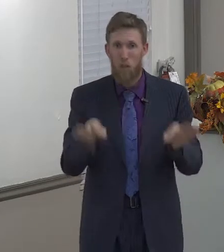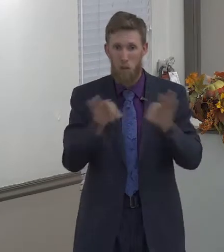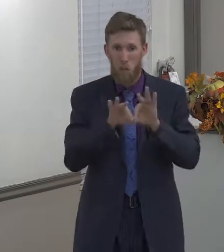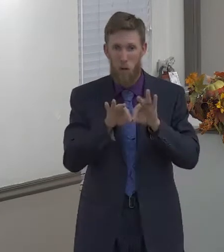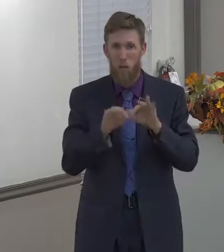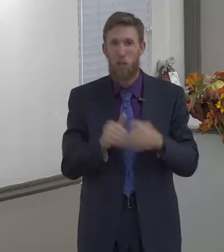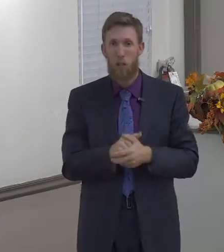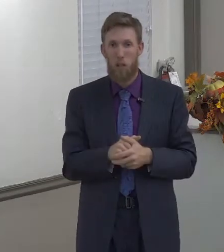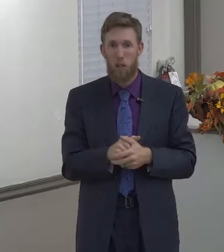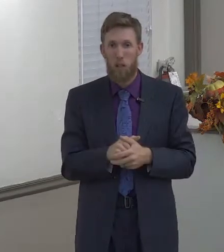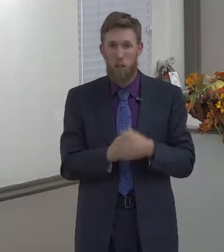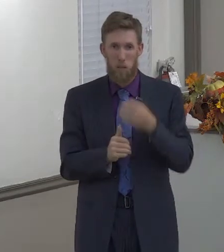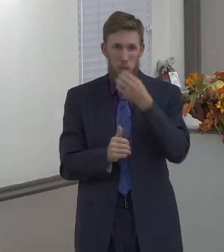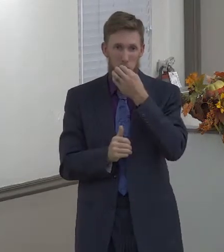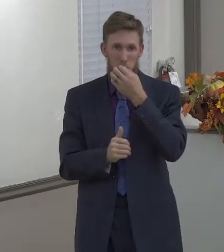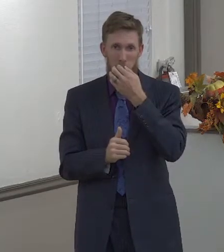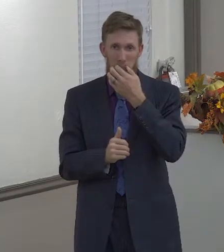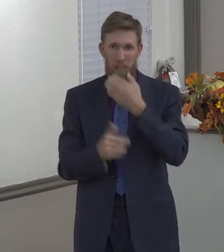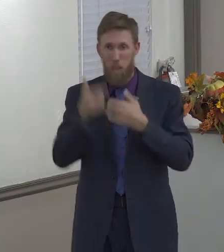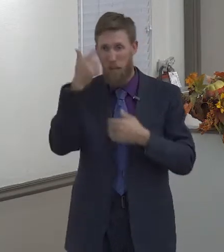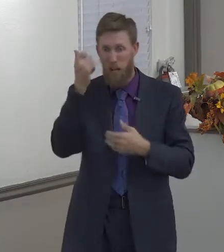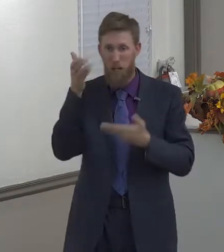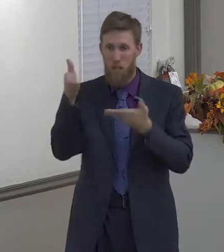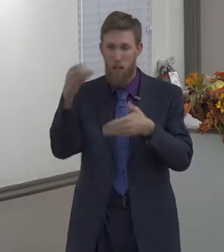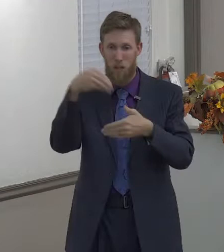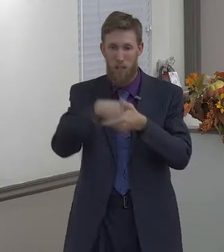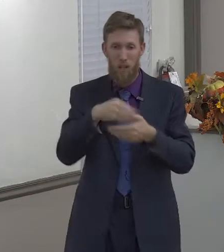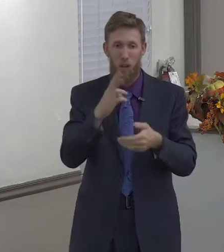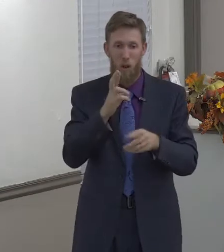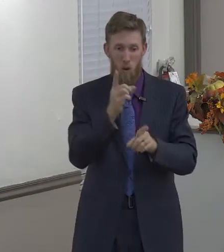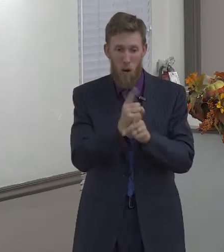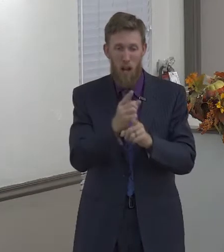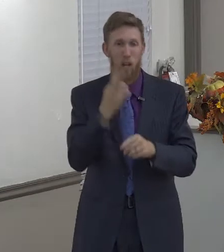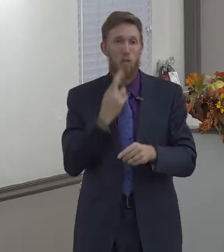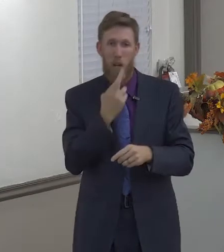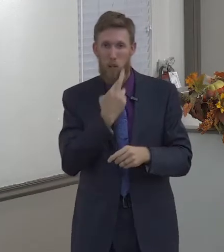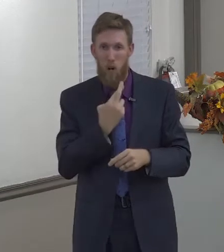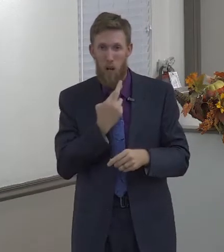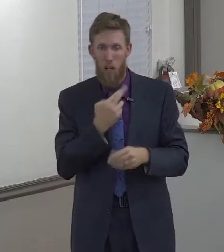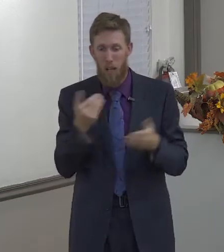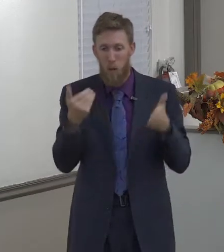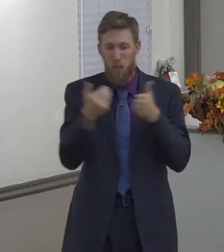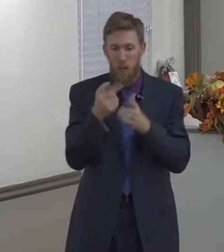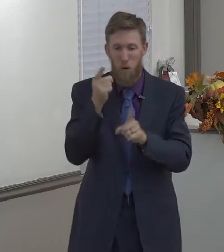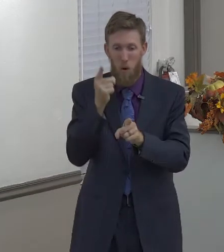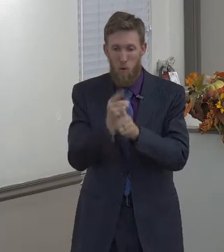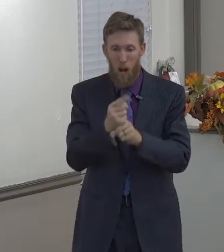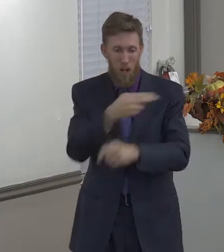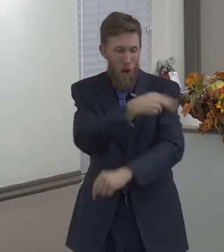on and ultimately gets all the way down to the right surgeon. Brian needed that surgeon to live.